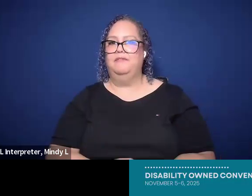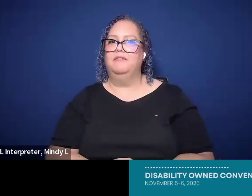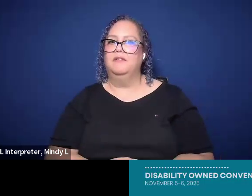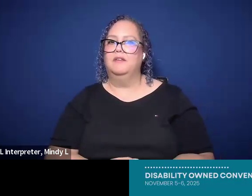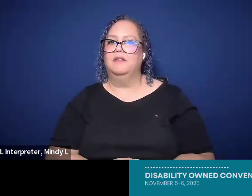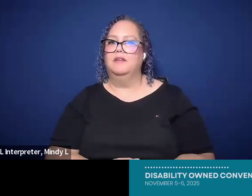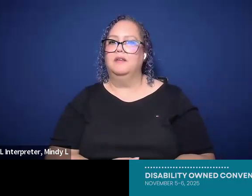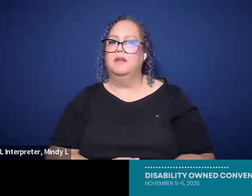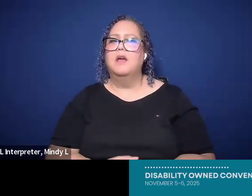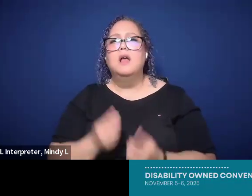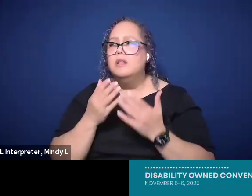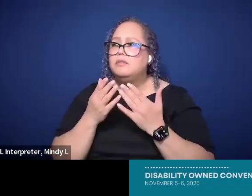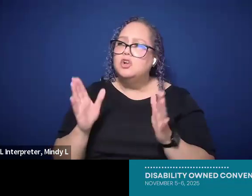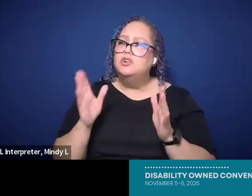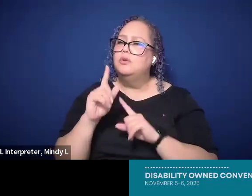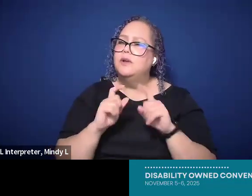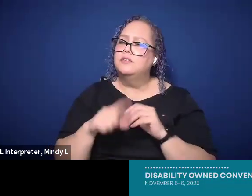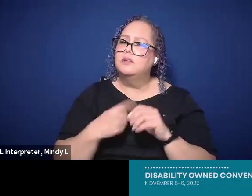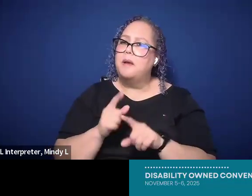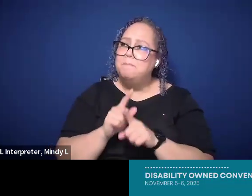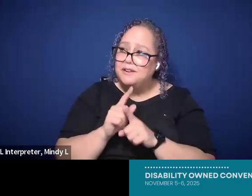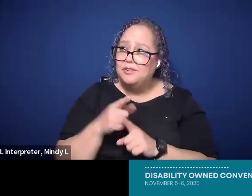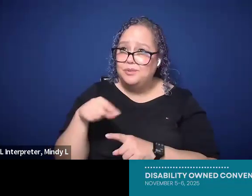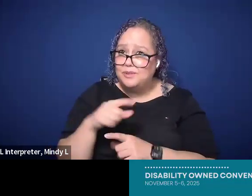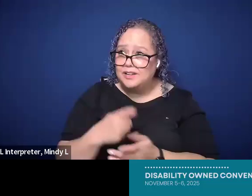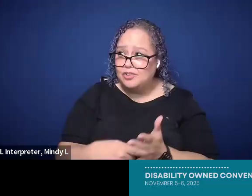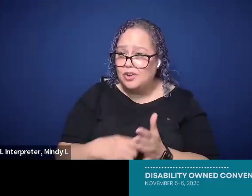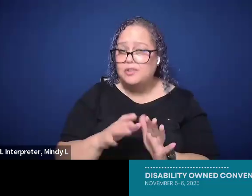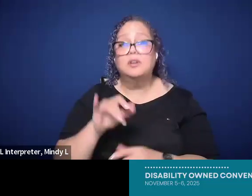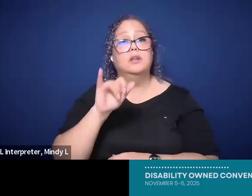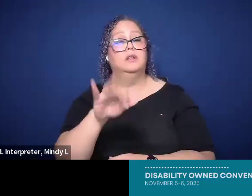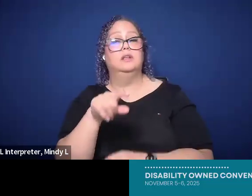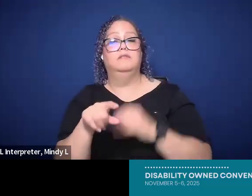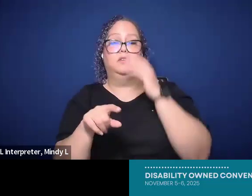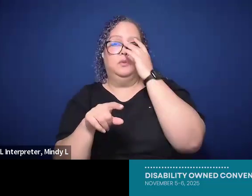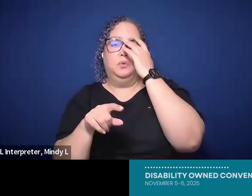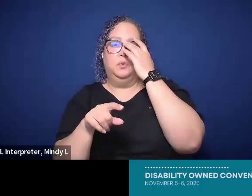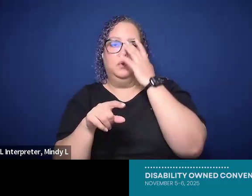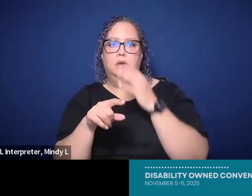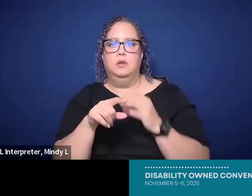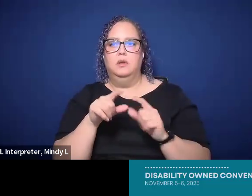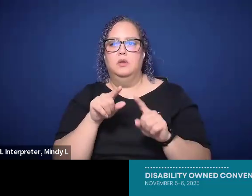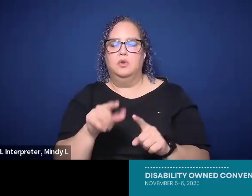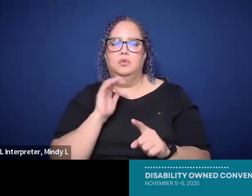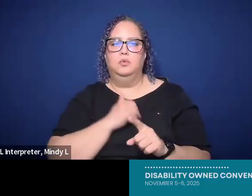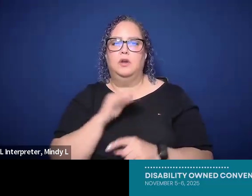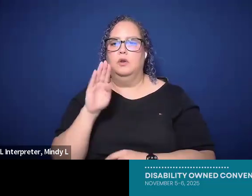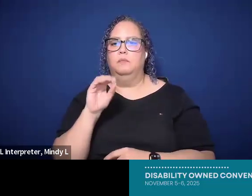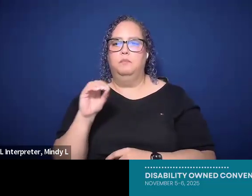about mentors and do they charge? And just wanted to remind people if you go to our booths where we have